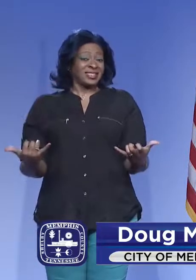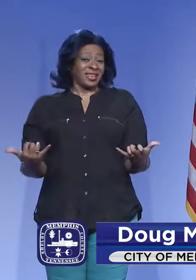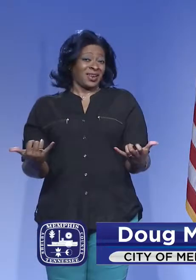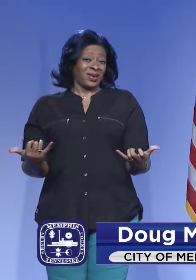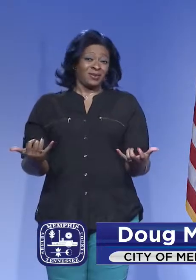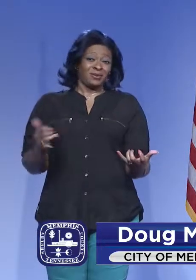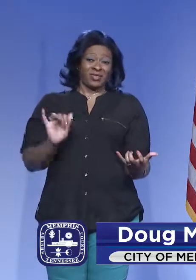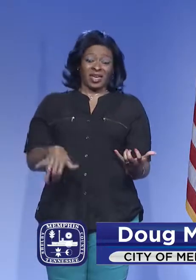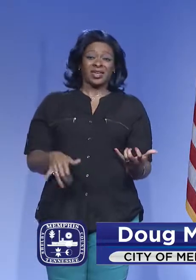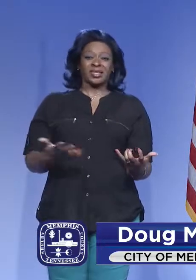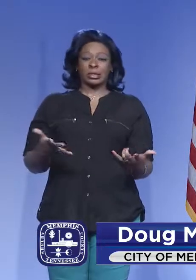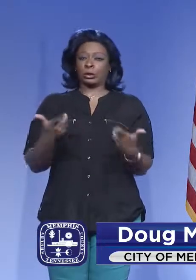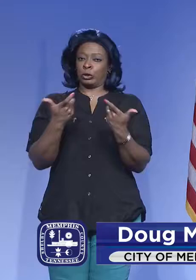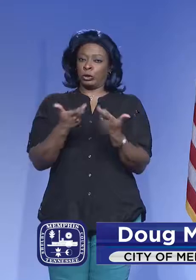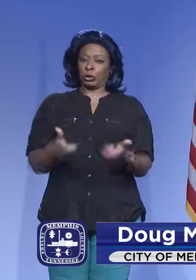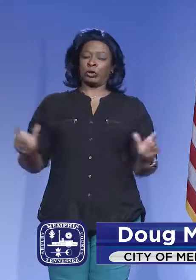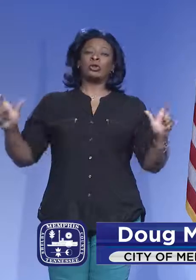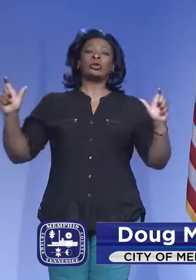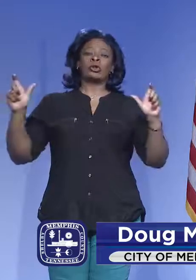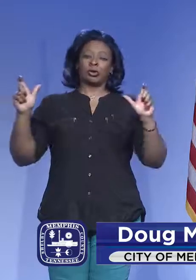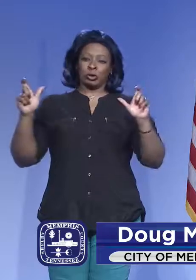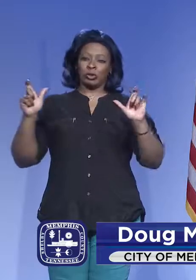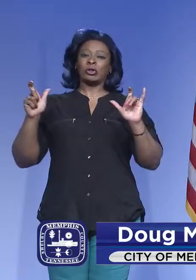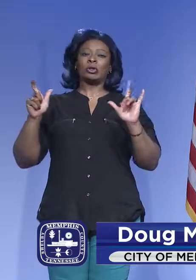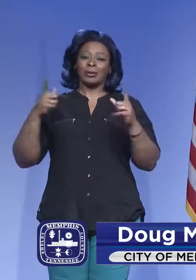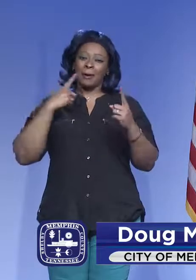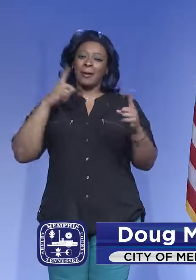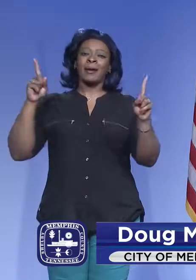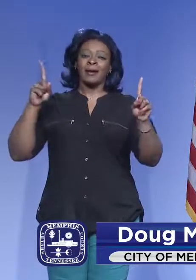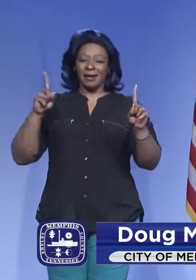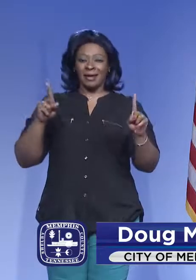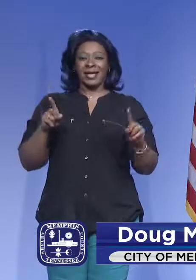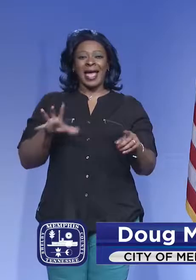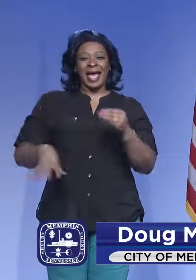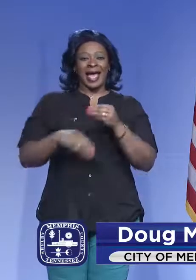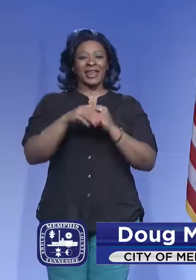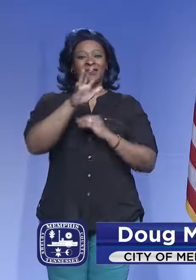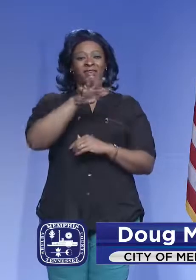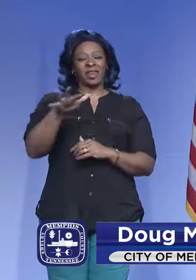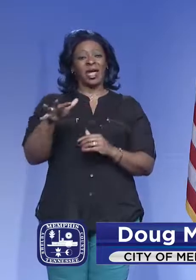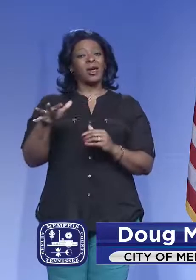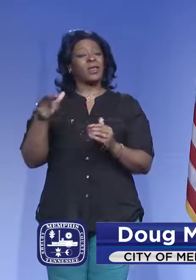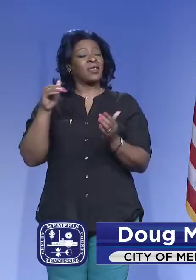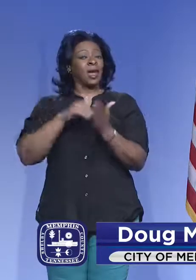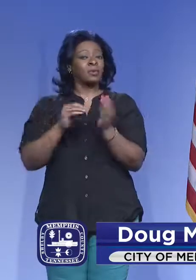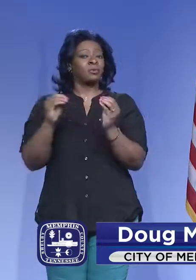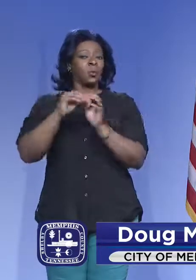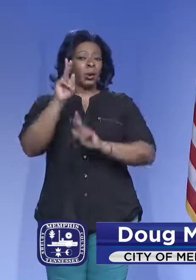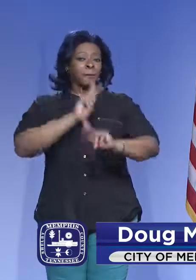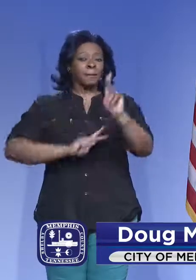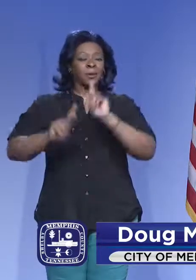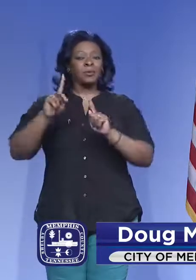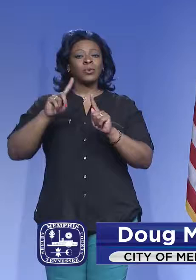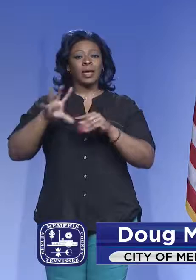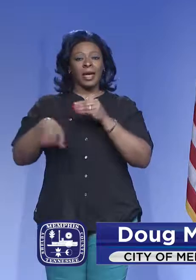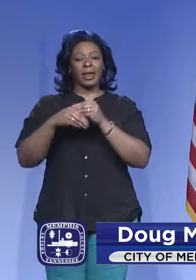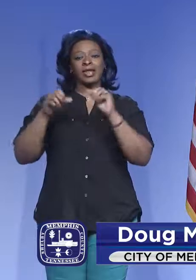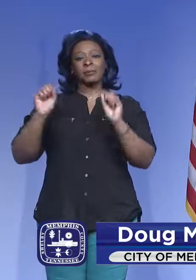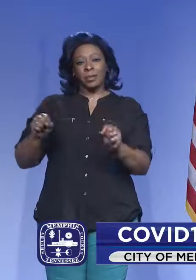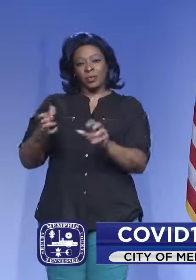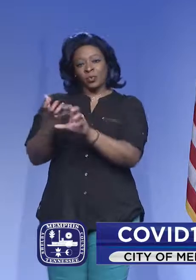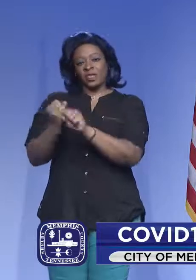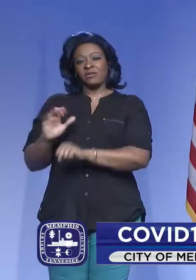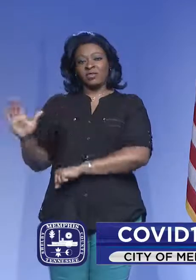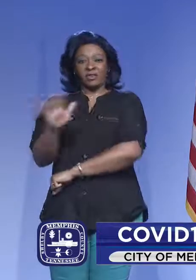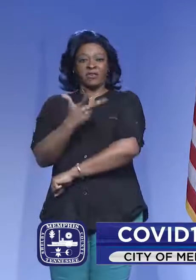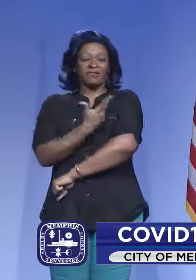is a huge milestone. That adds about 50,000 more eligible people to the pool that could be vaccinated.